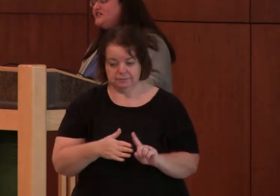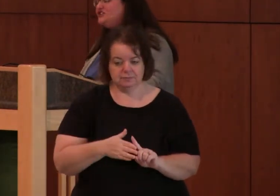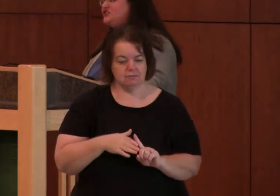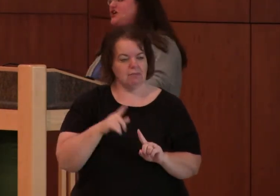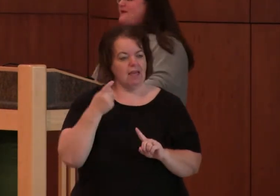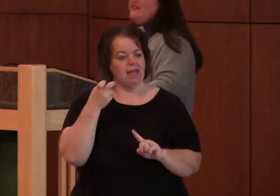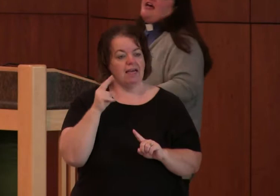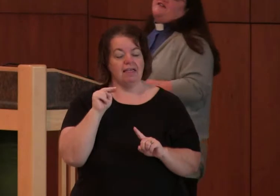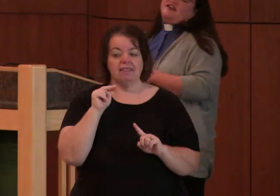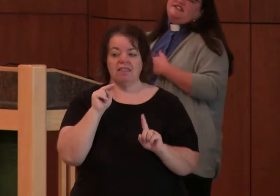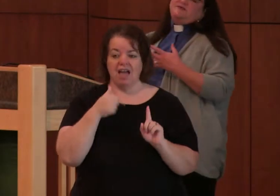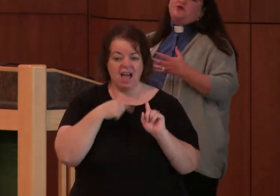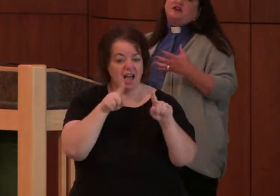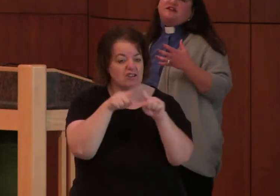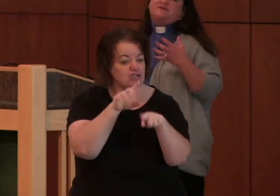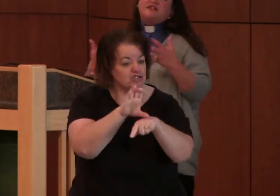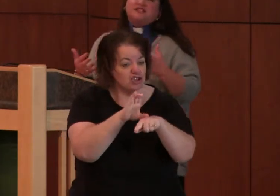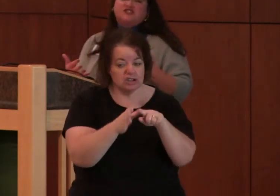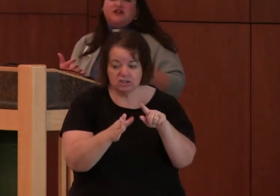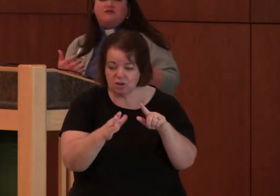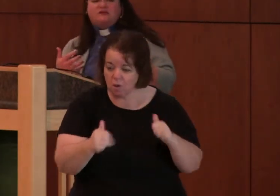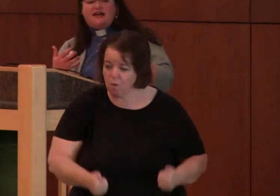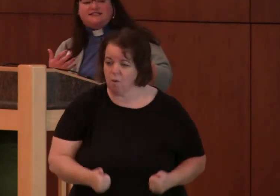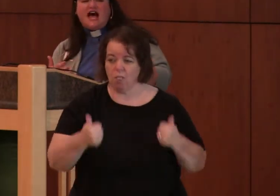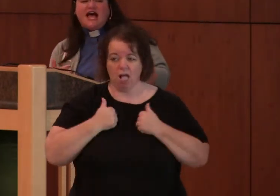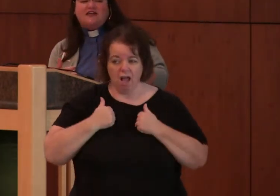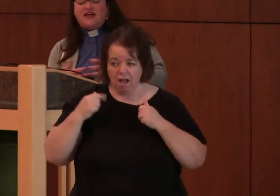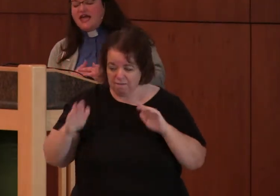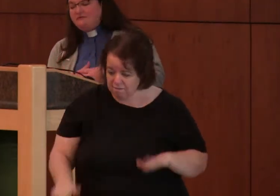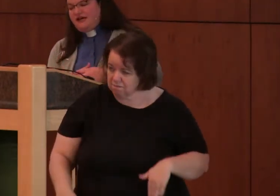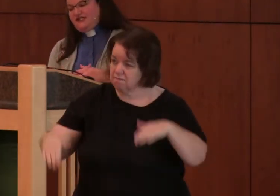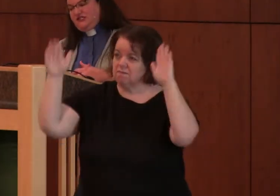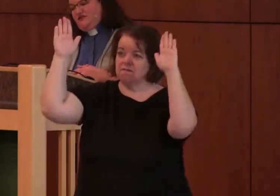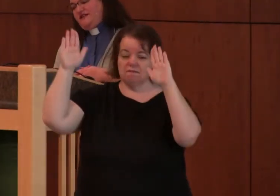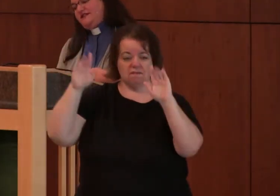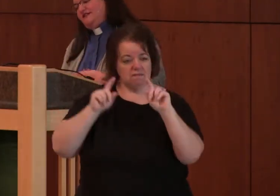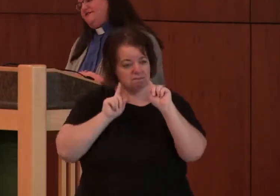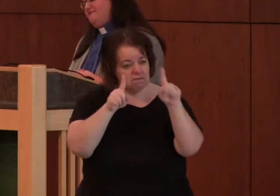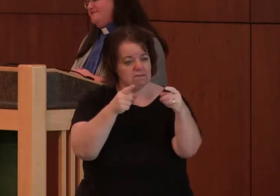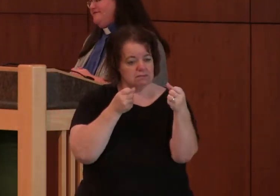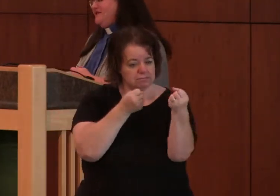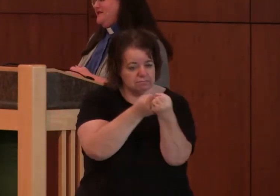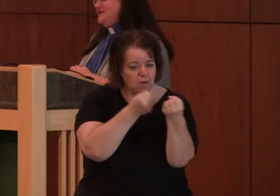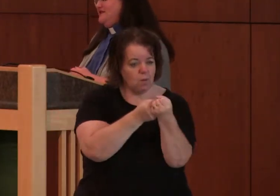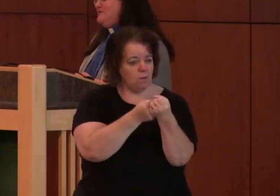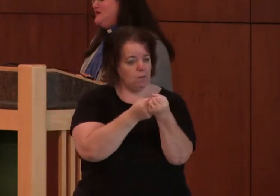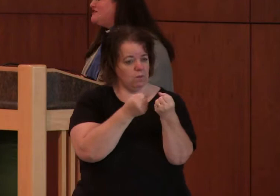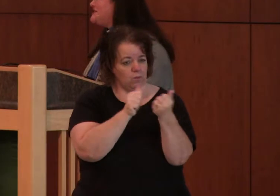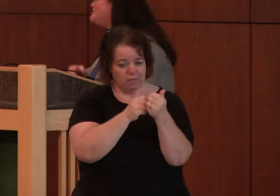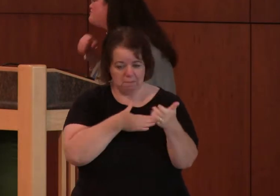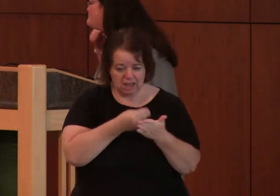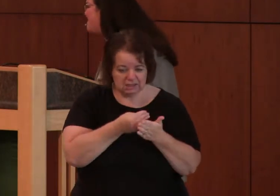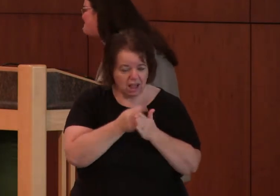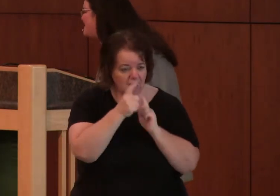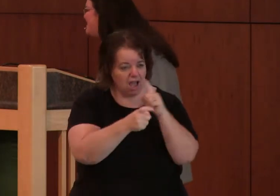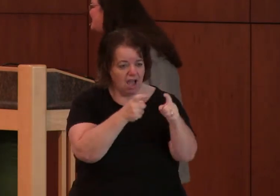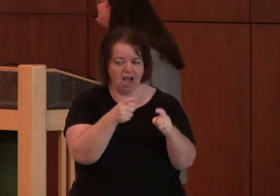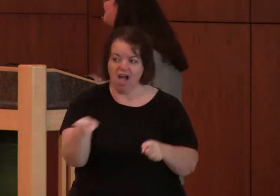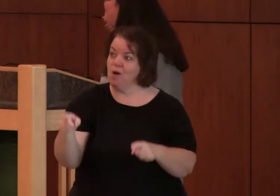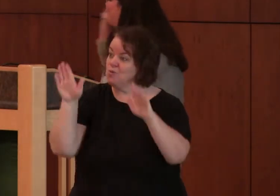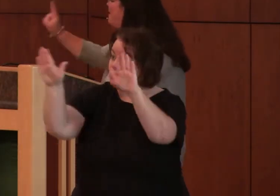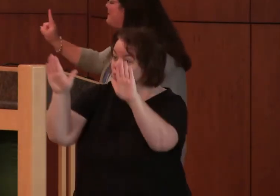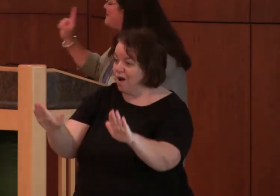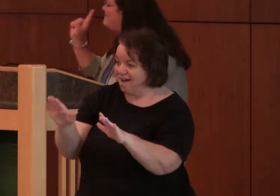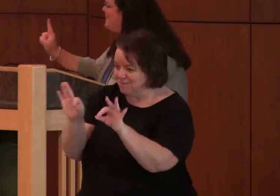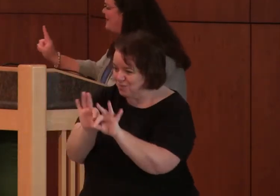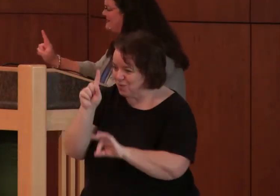Well, I attended church all my life, and I supported the ministry with my tithe and my service. St. Peter said, terrific, that's